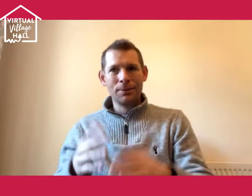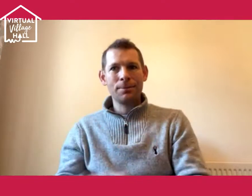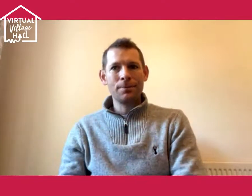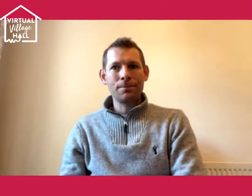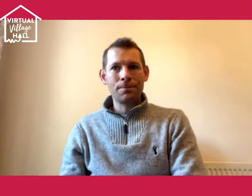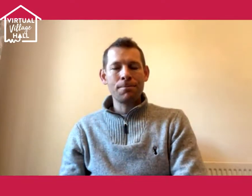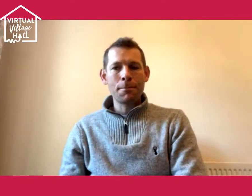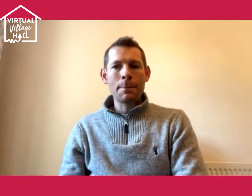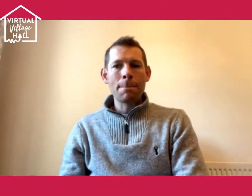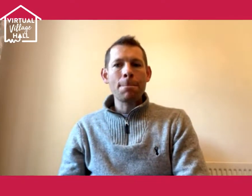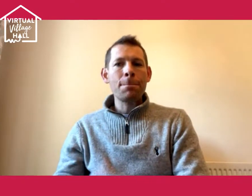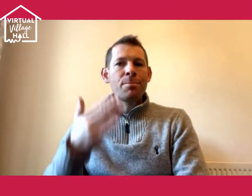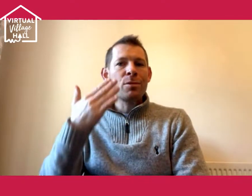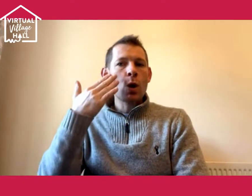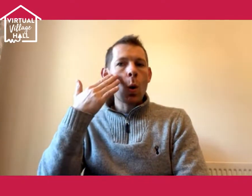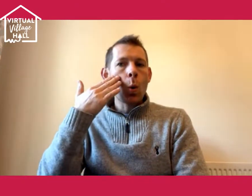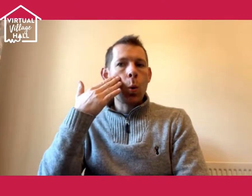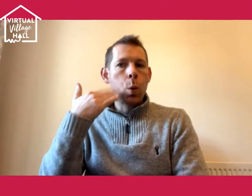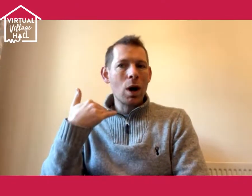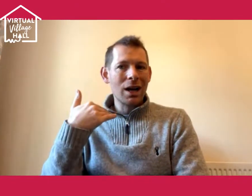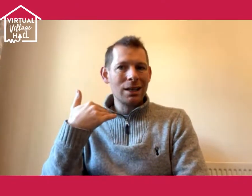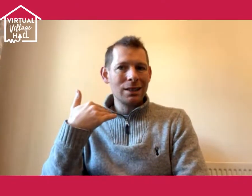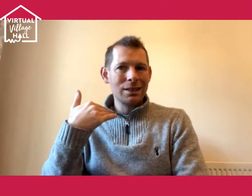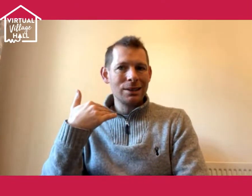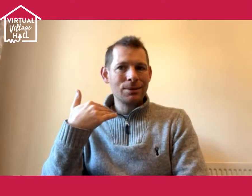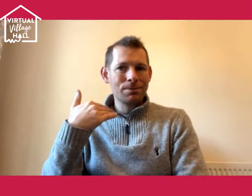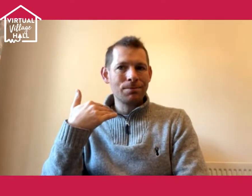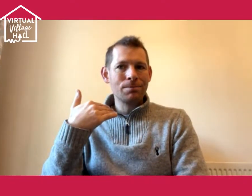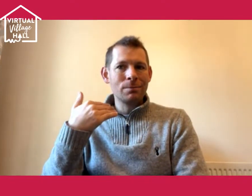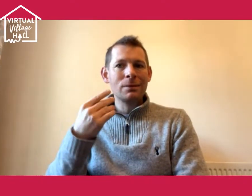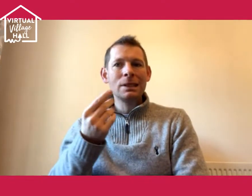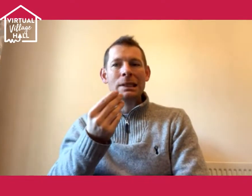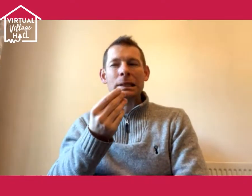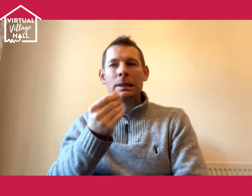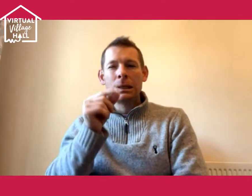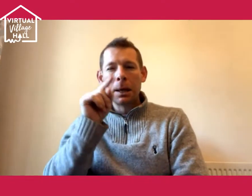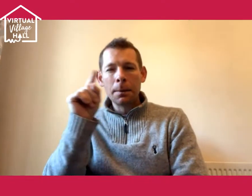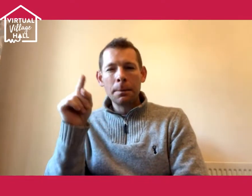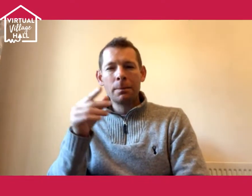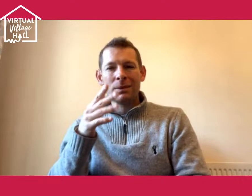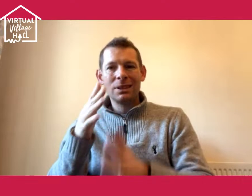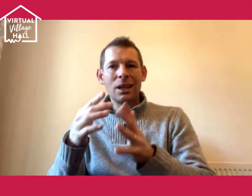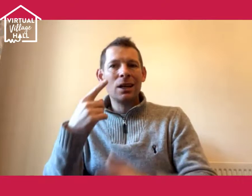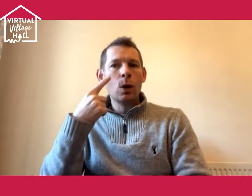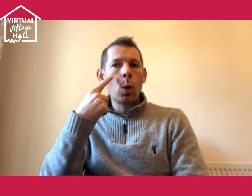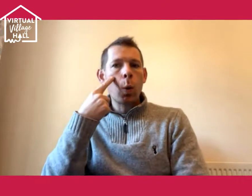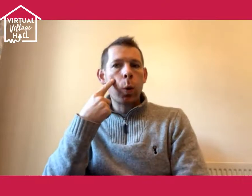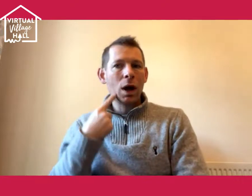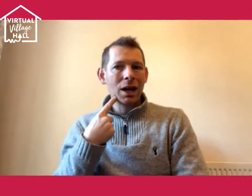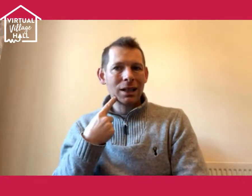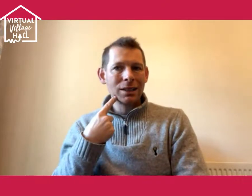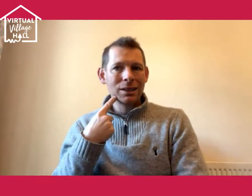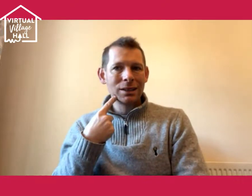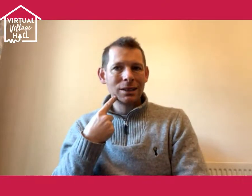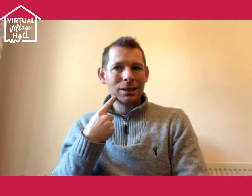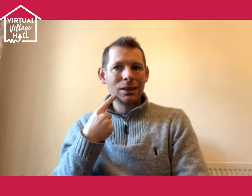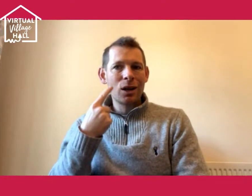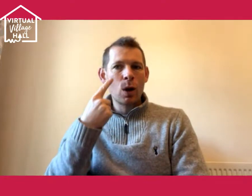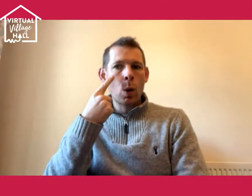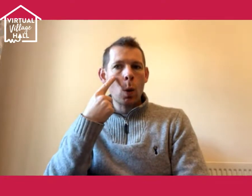So again, regional signs may vary here, but this is the normal sign for white skin. Sometimes you will see